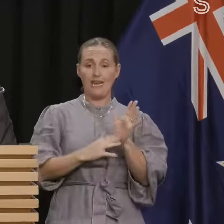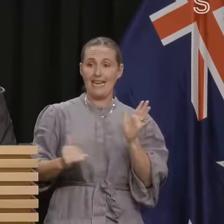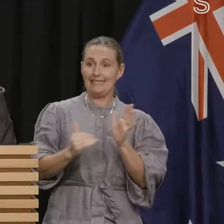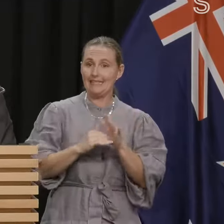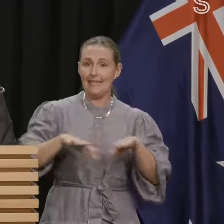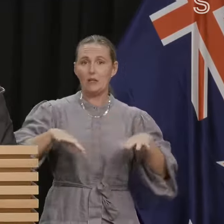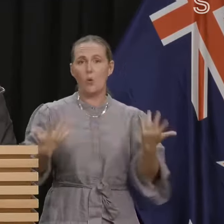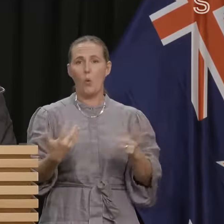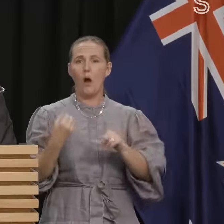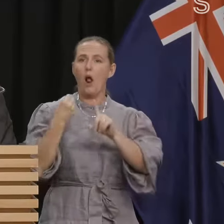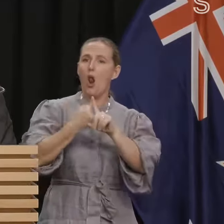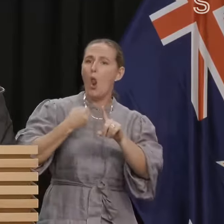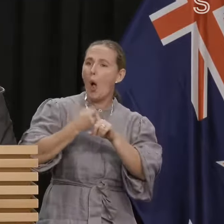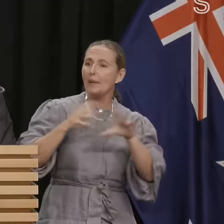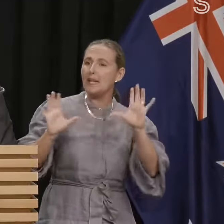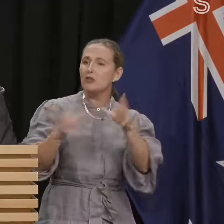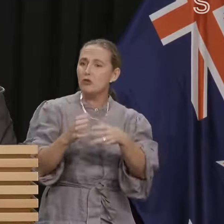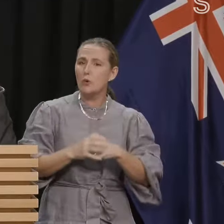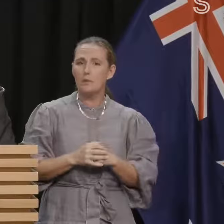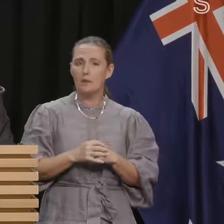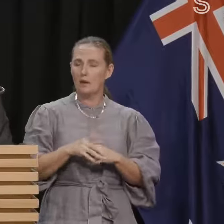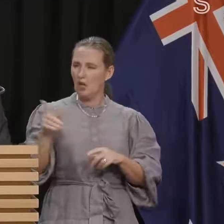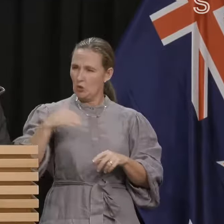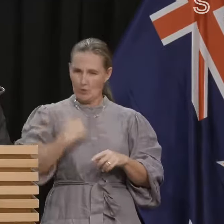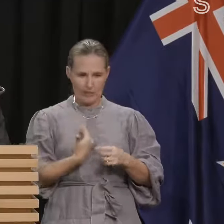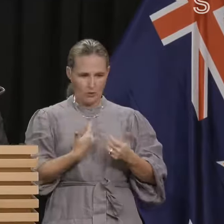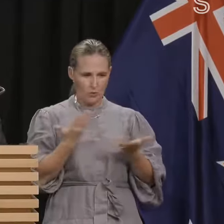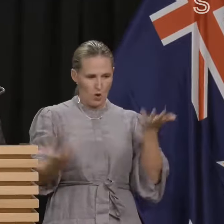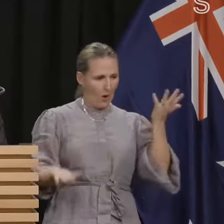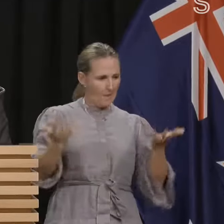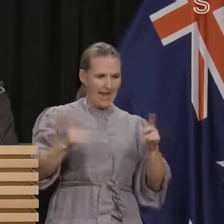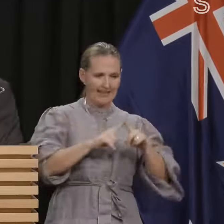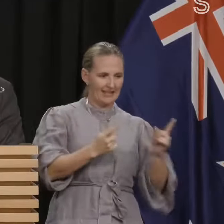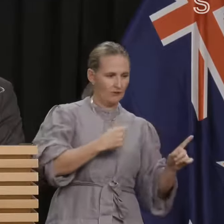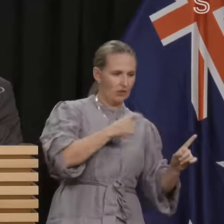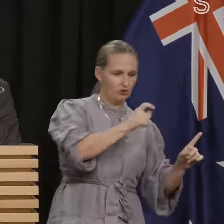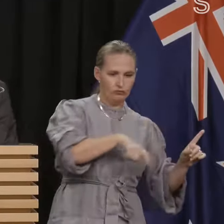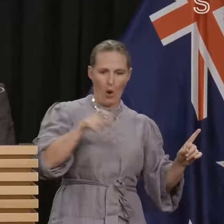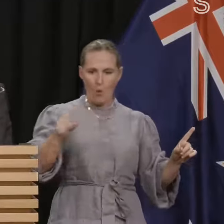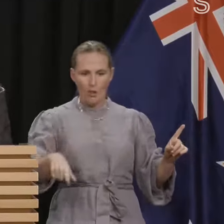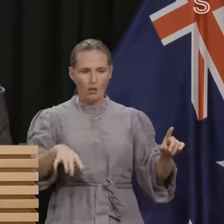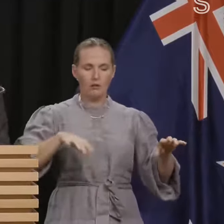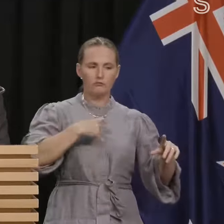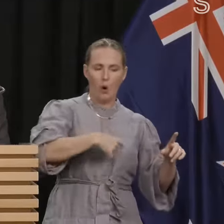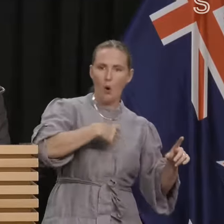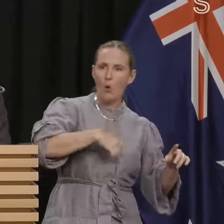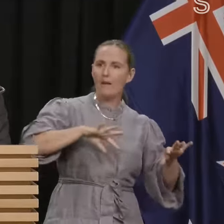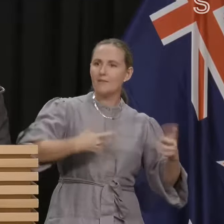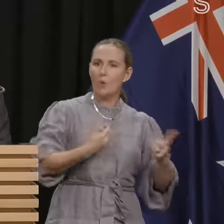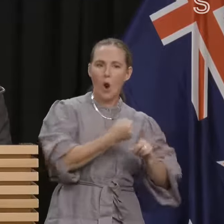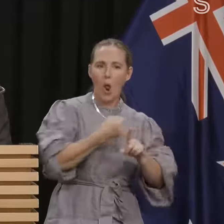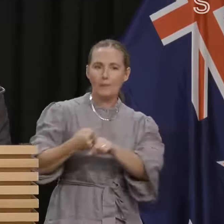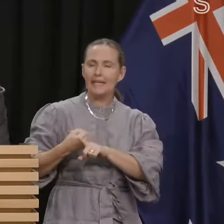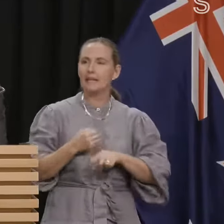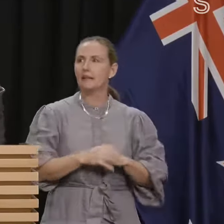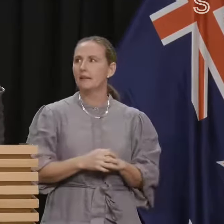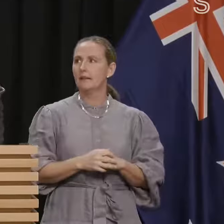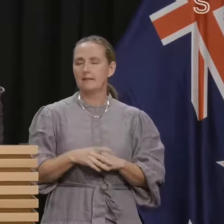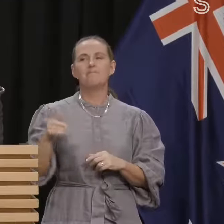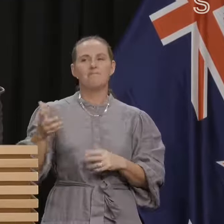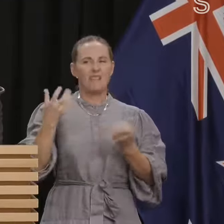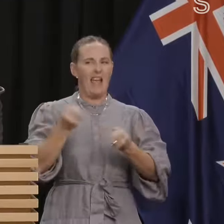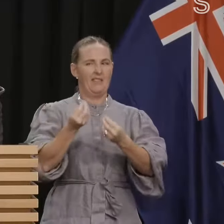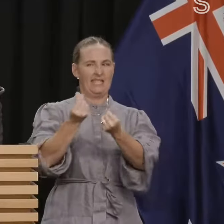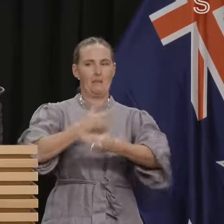of start to define the different roles, because there are obviously in this space? Yes. So I mean, like I said, there's some clear-cut examples. So someone